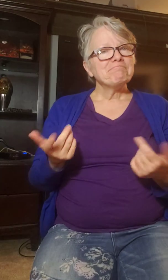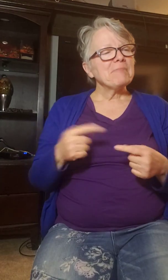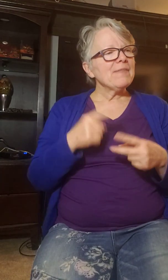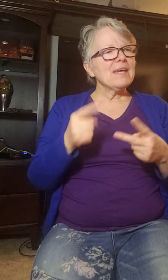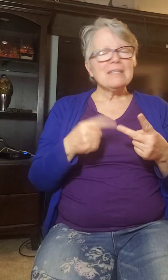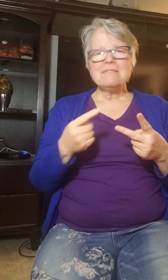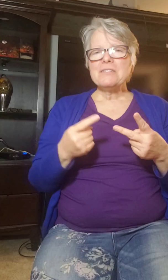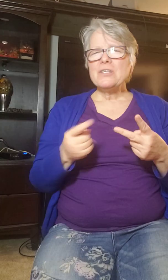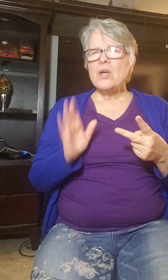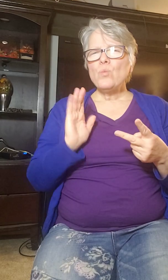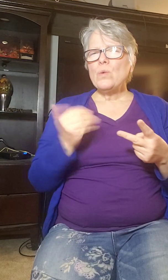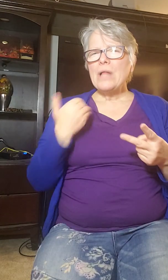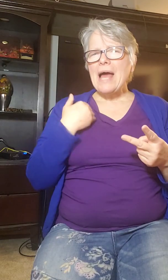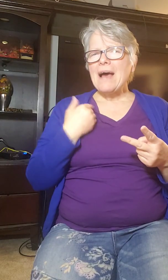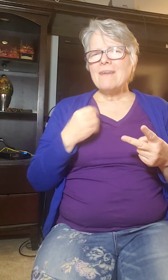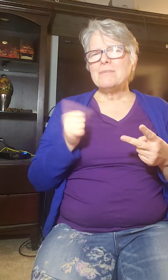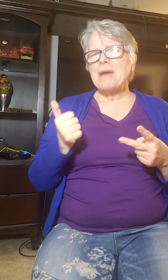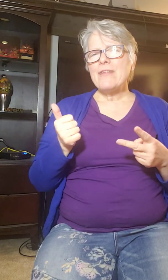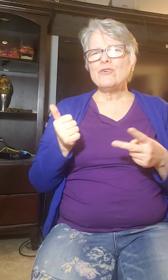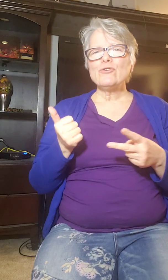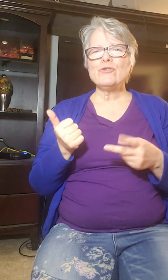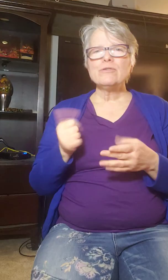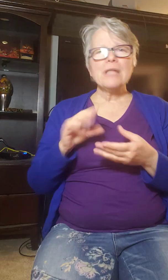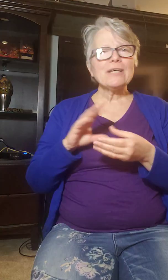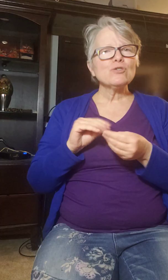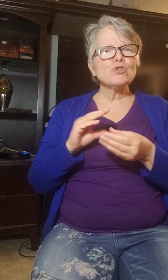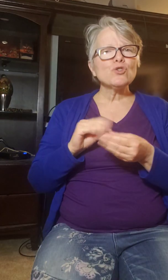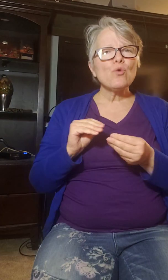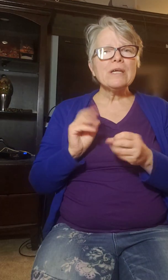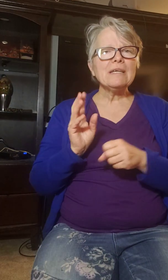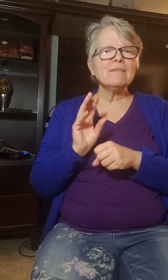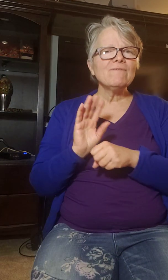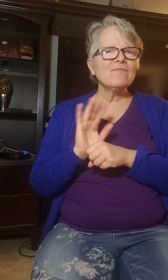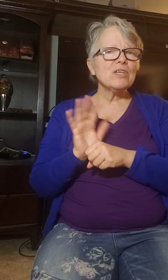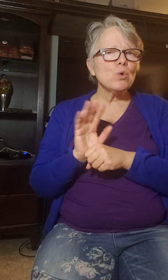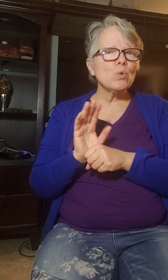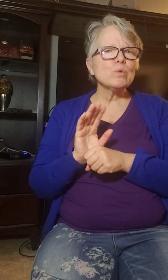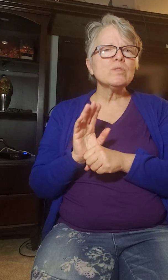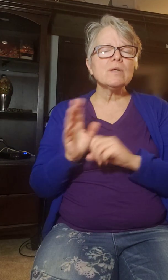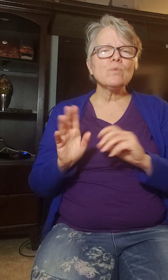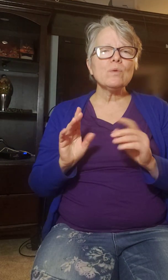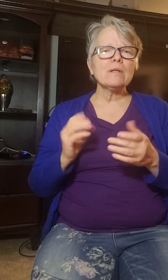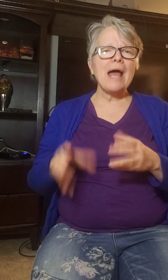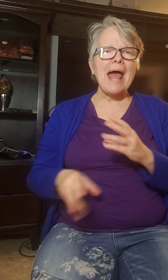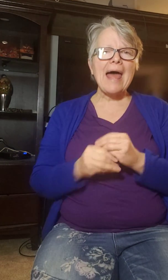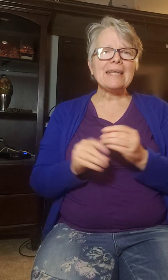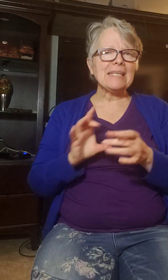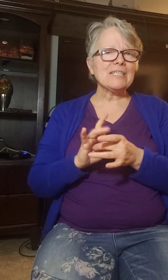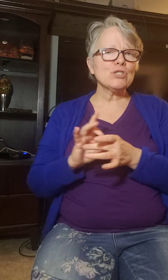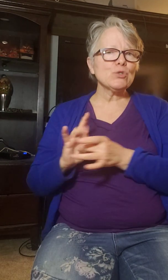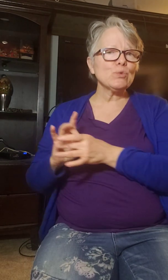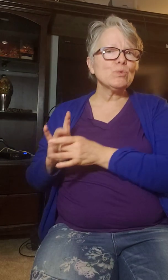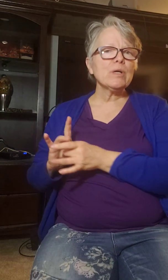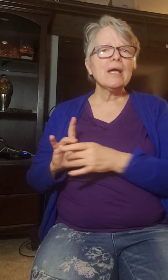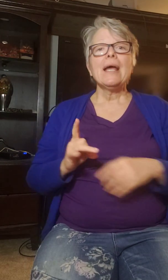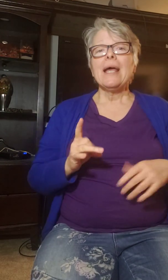And then we will have some other like story videos that we'll add links to.